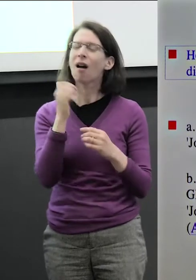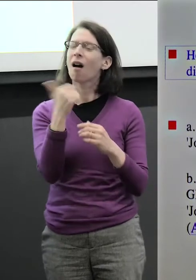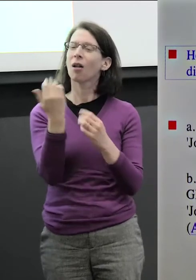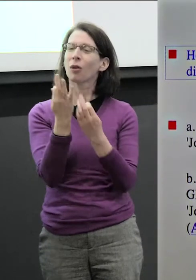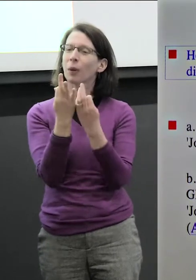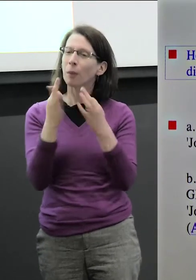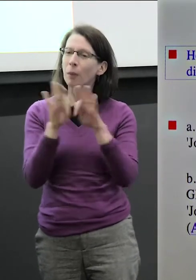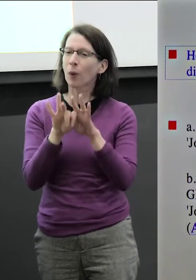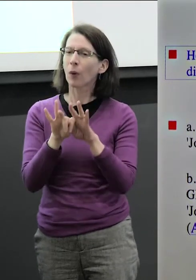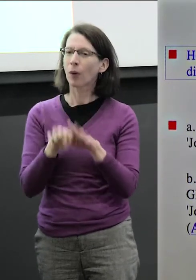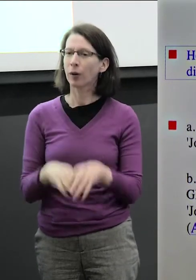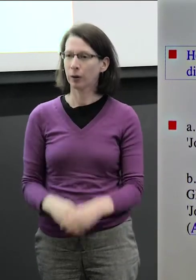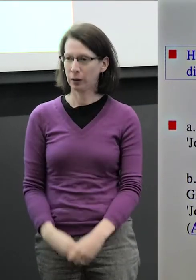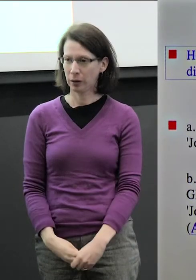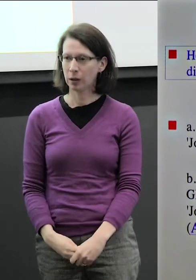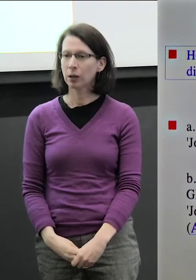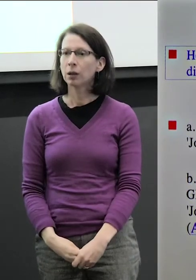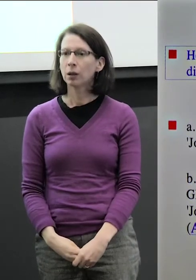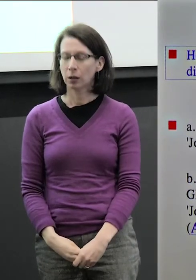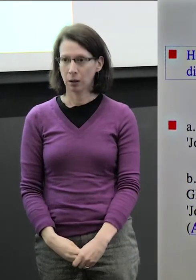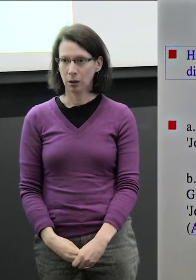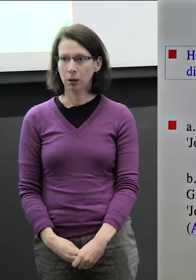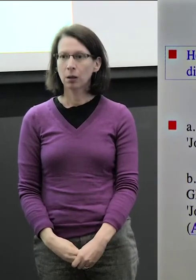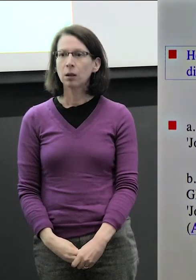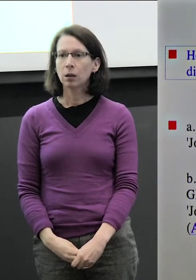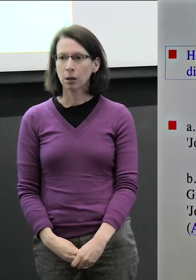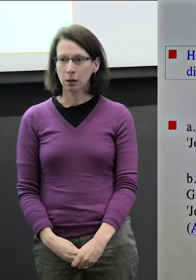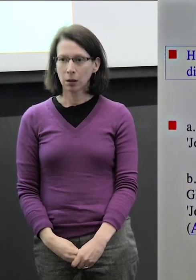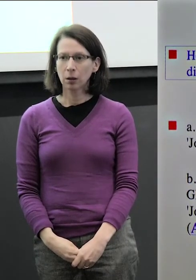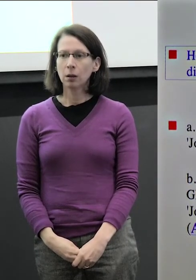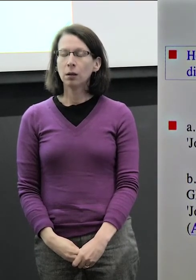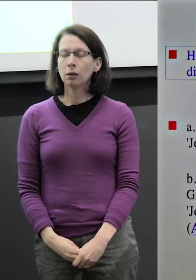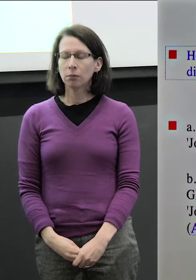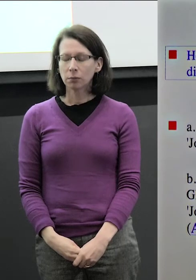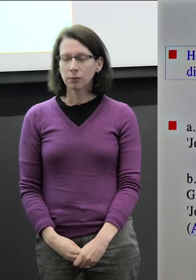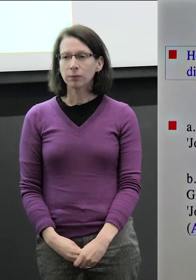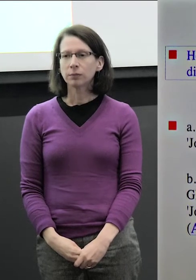thing that I will want to show is that